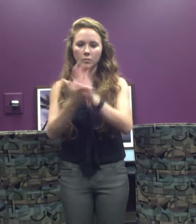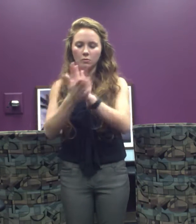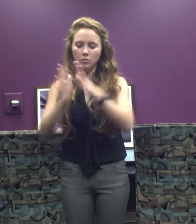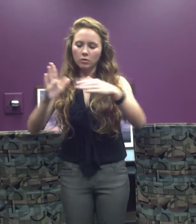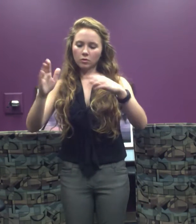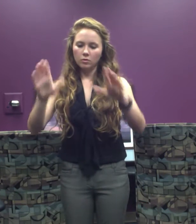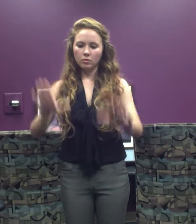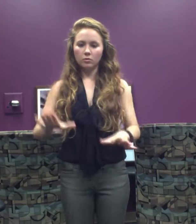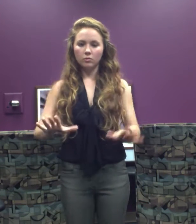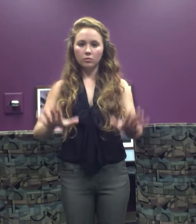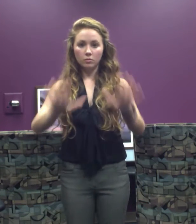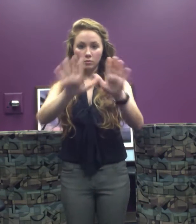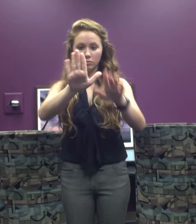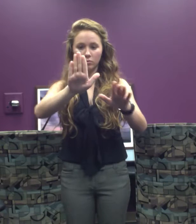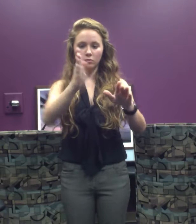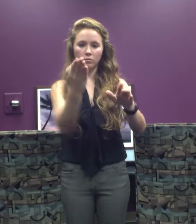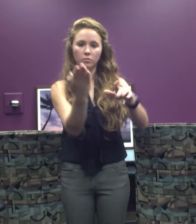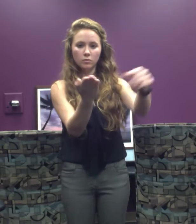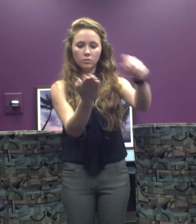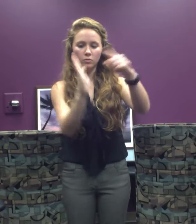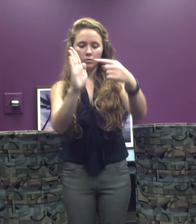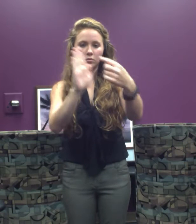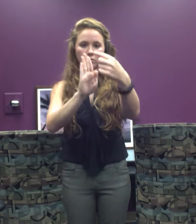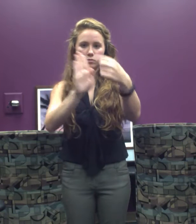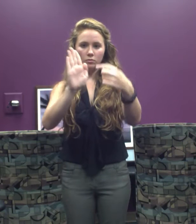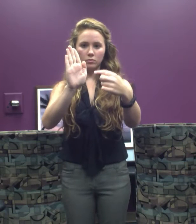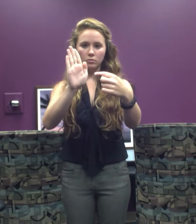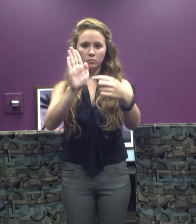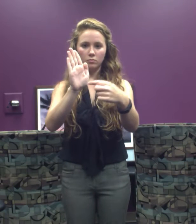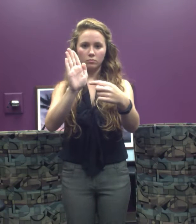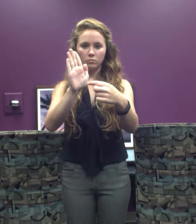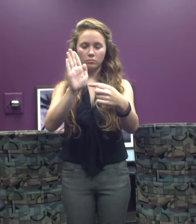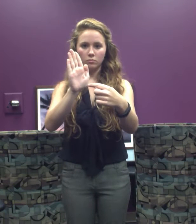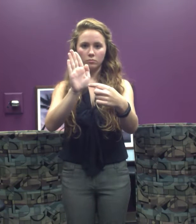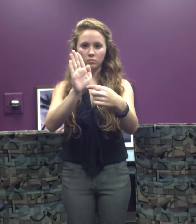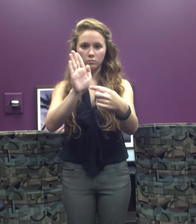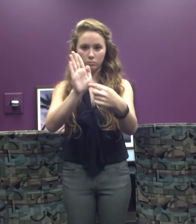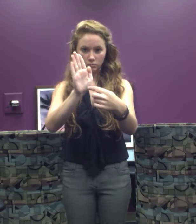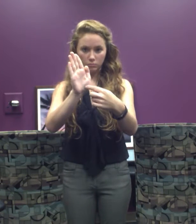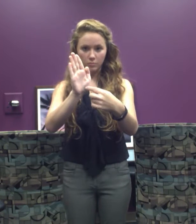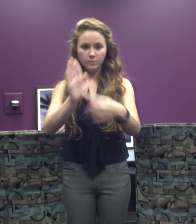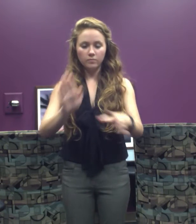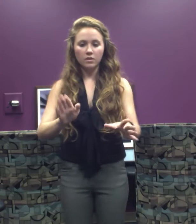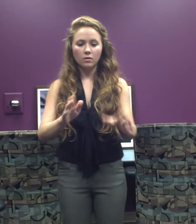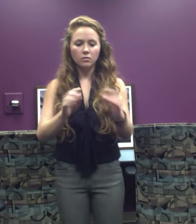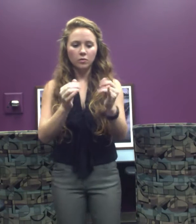that? Okay. Again, I would like you to measure up 9 inches and put another dot right